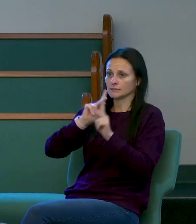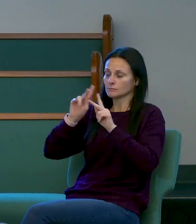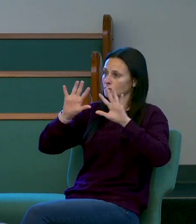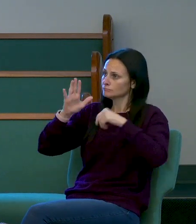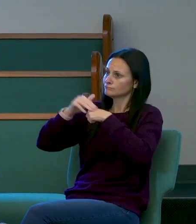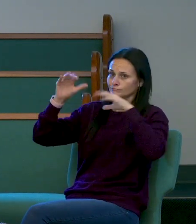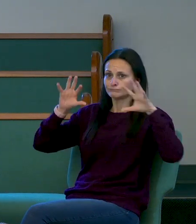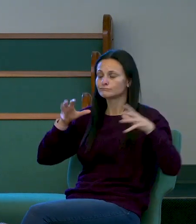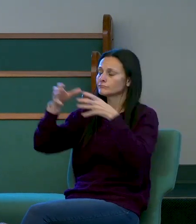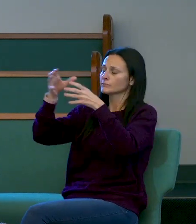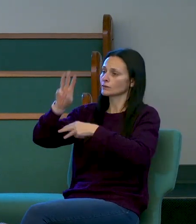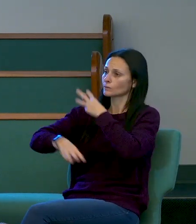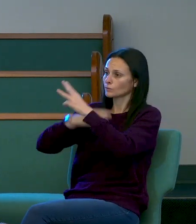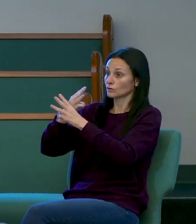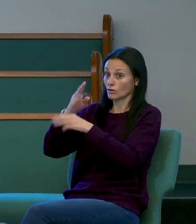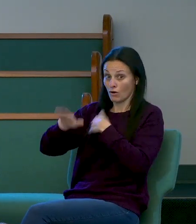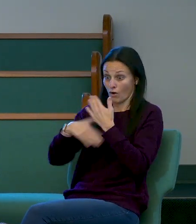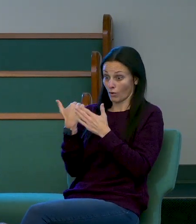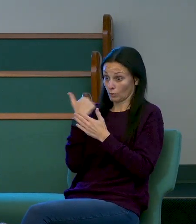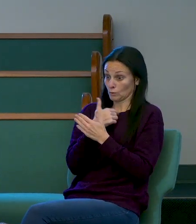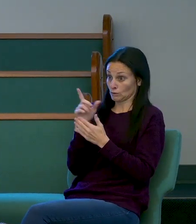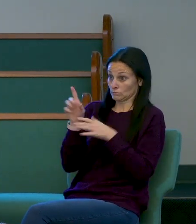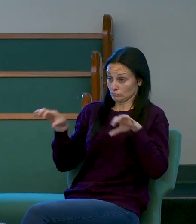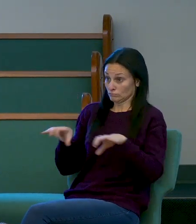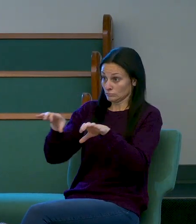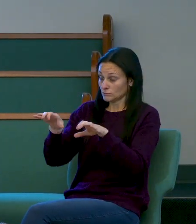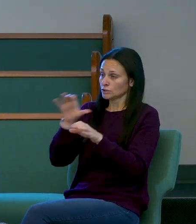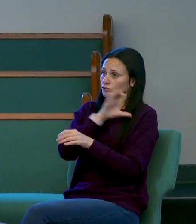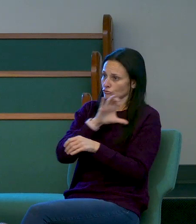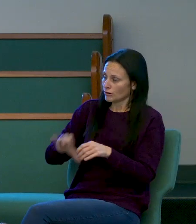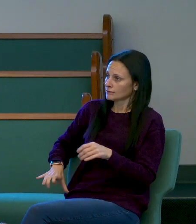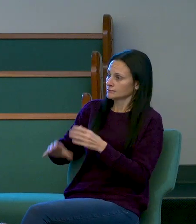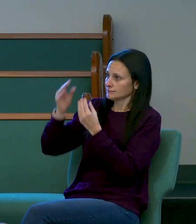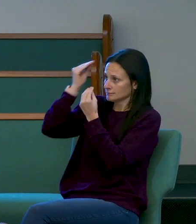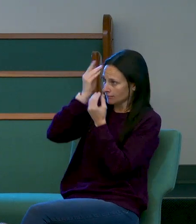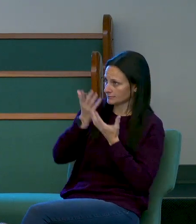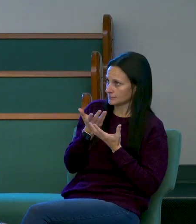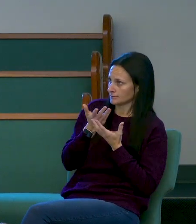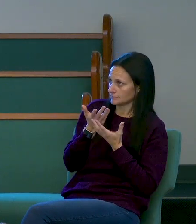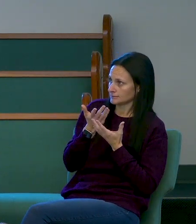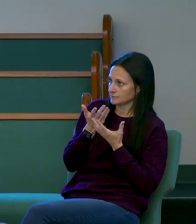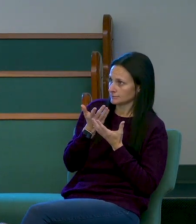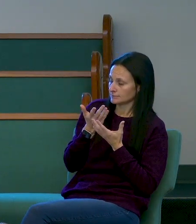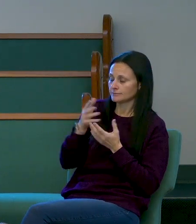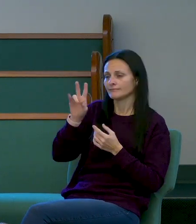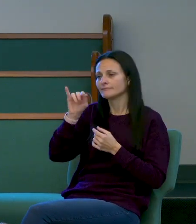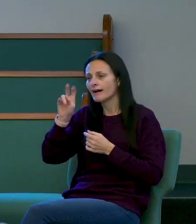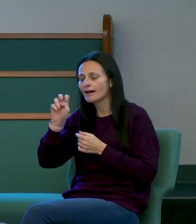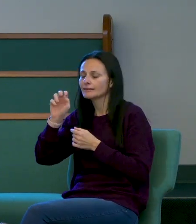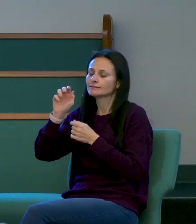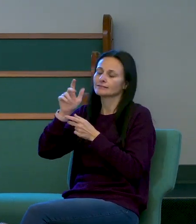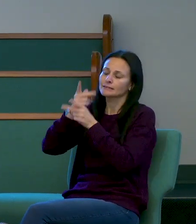the world? All that we do, Christ tells us, vine keeper, good